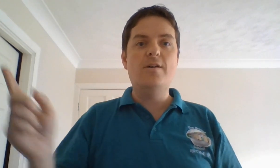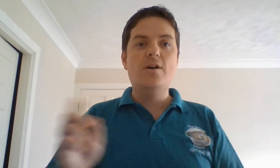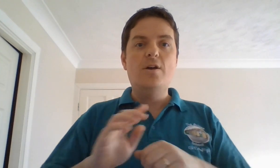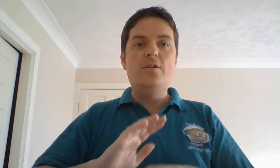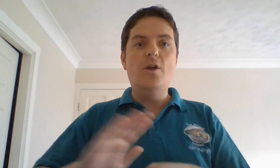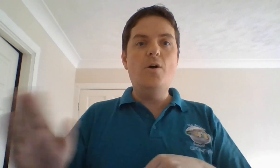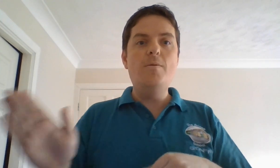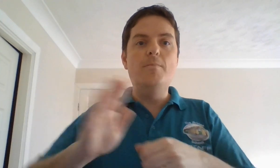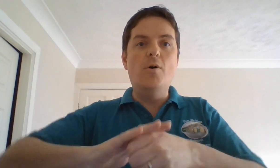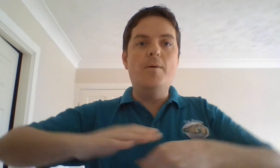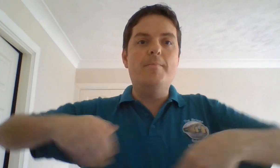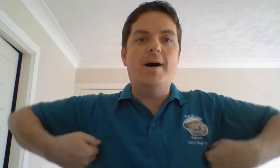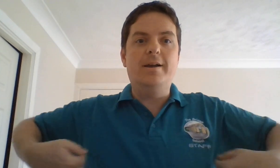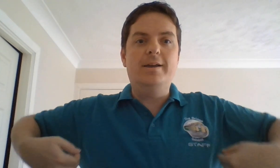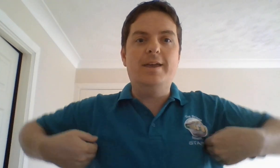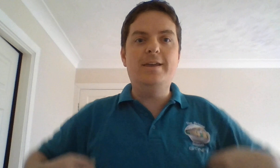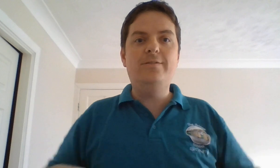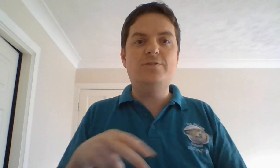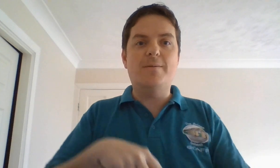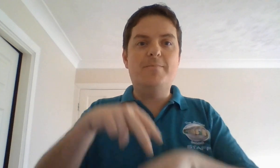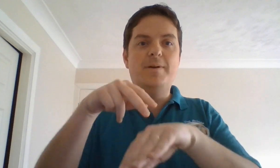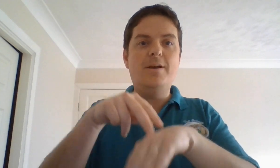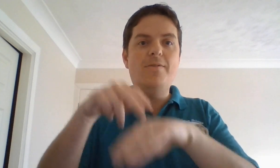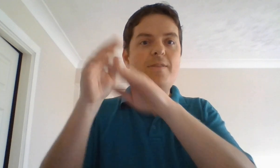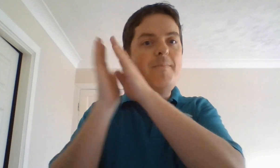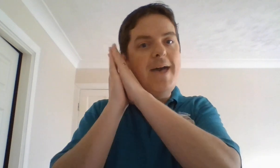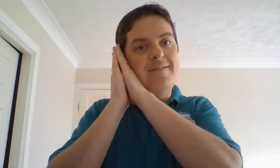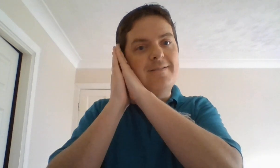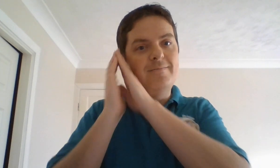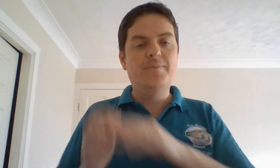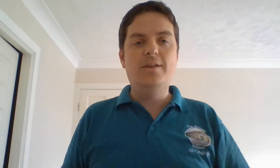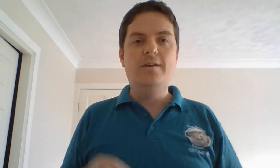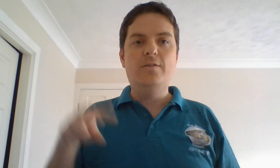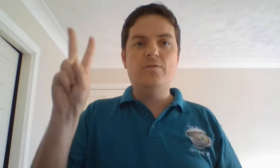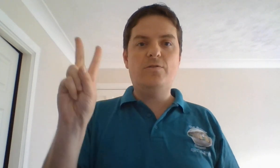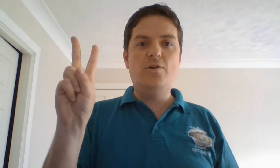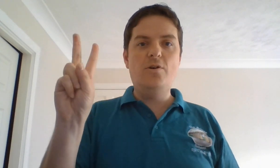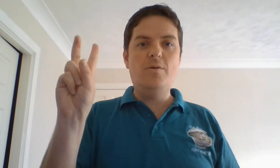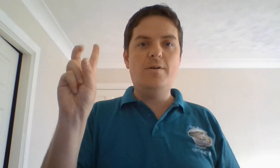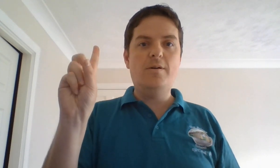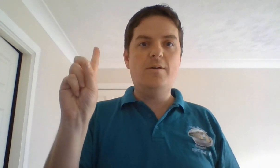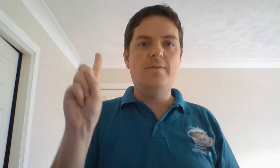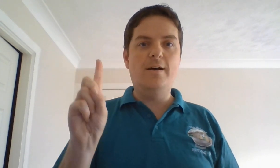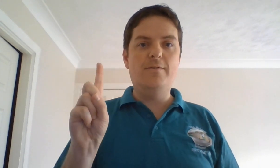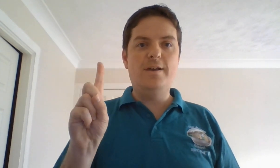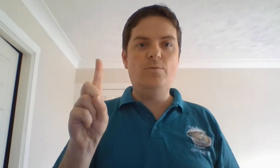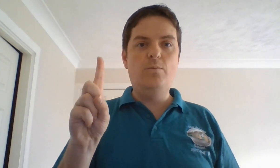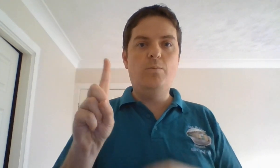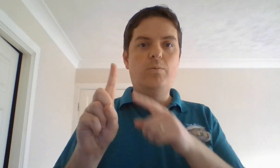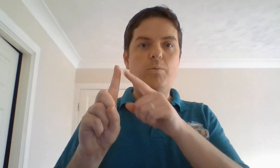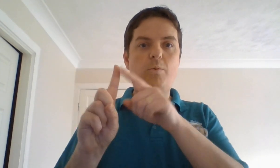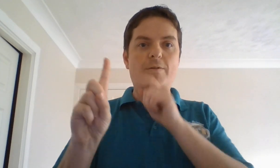no more monkeys jumping on the bed. Two. Now there's one.